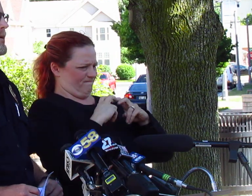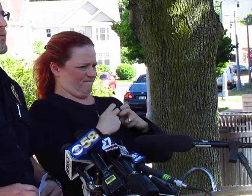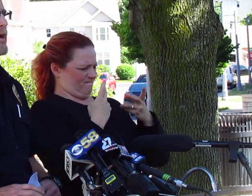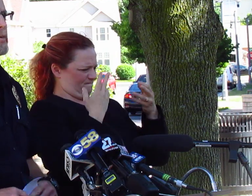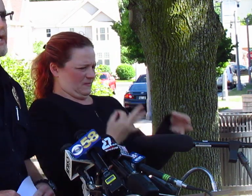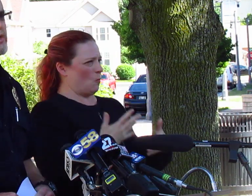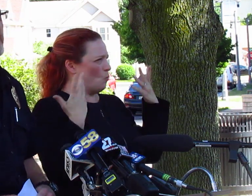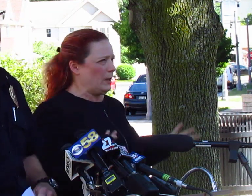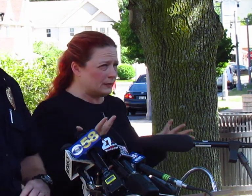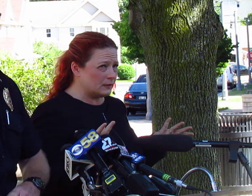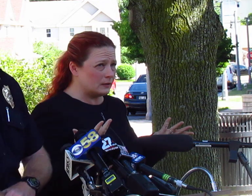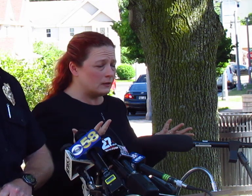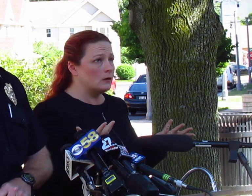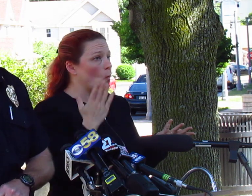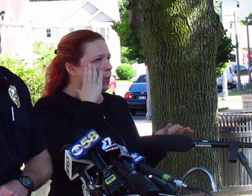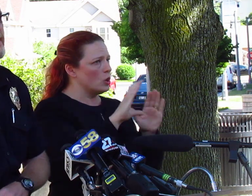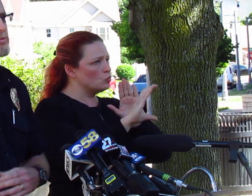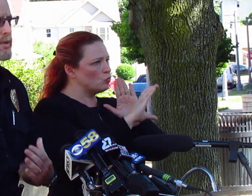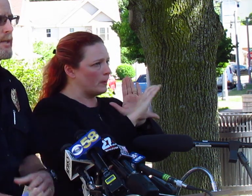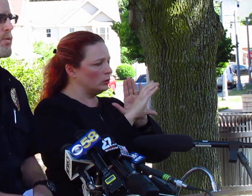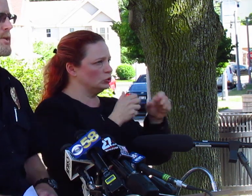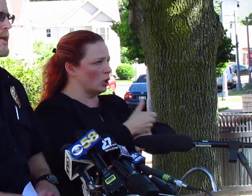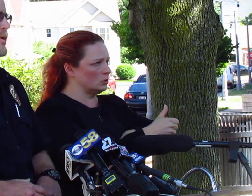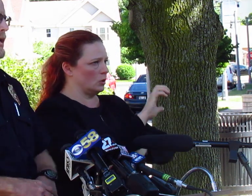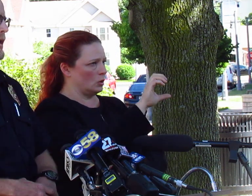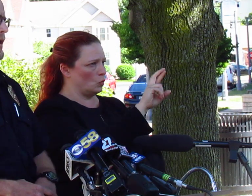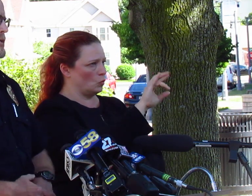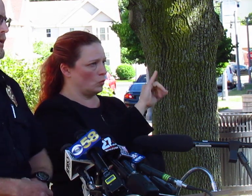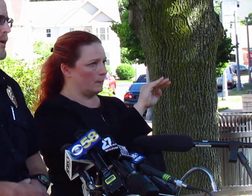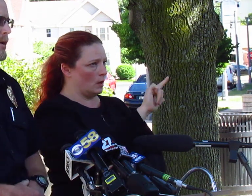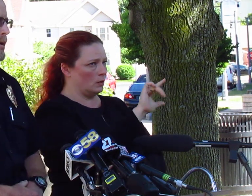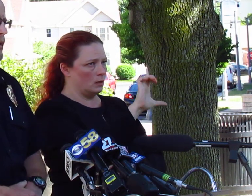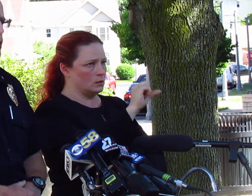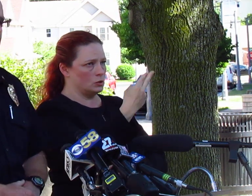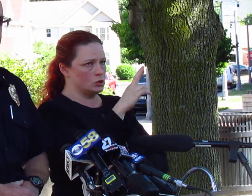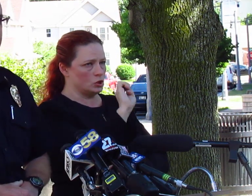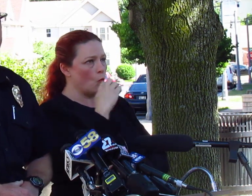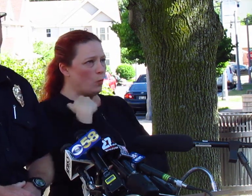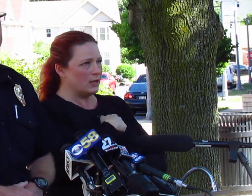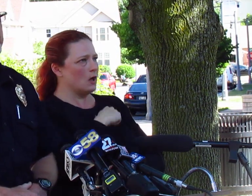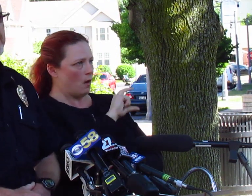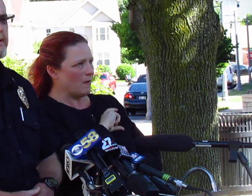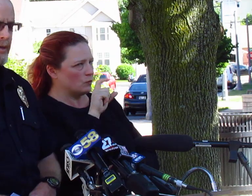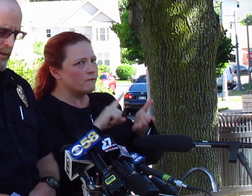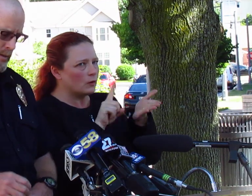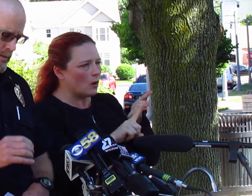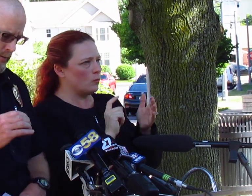any recommendation of criminal charges or not. That's really the question that we need to answer. But understand this,